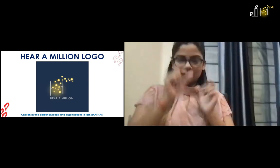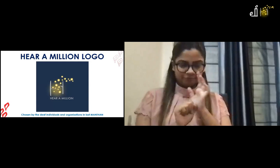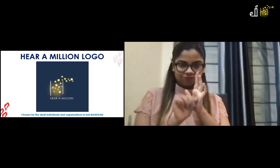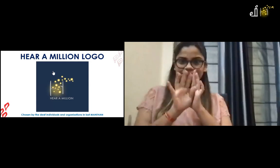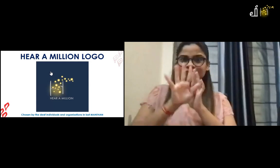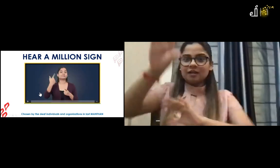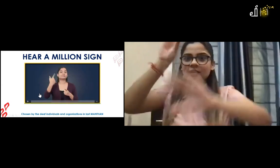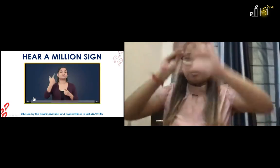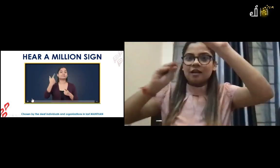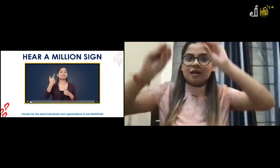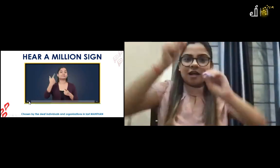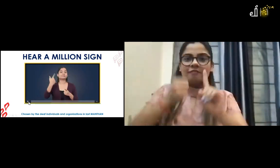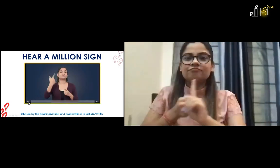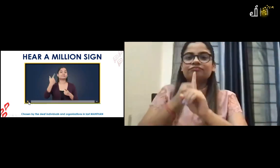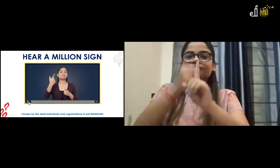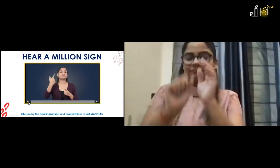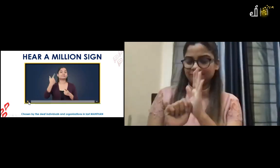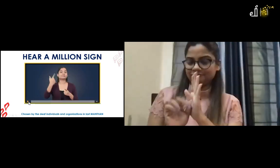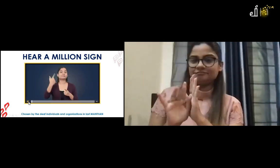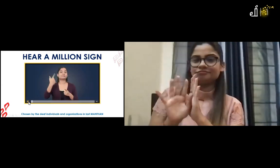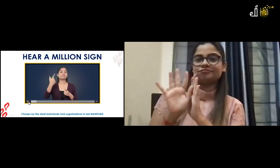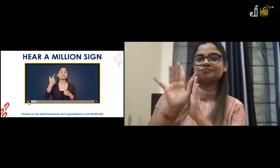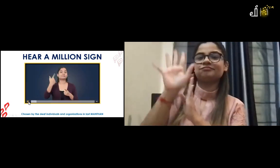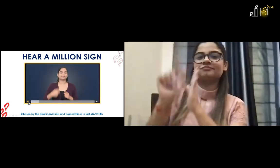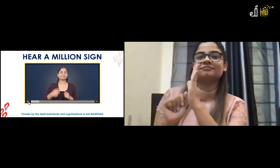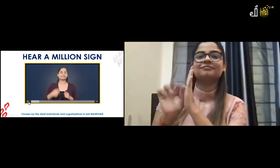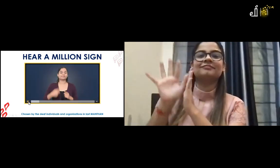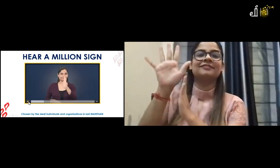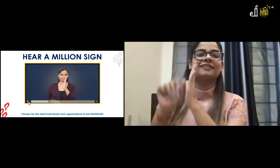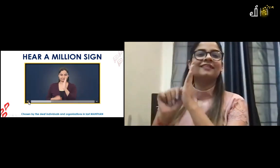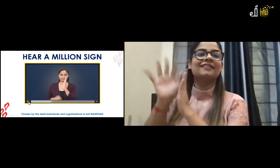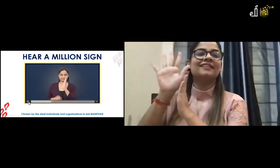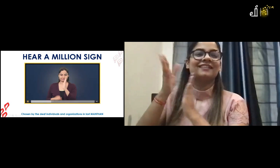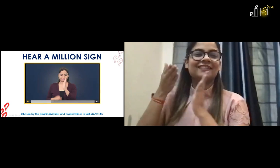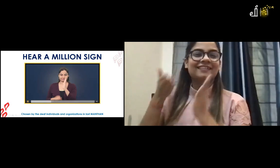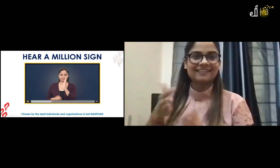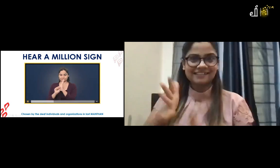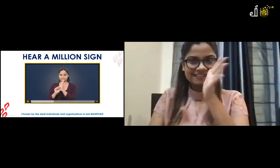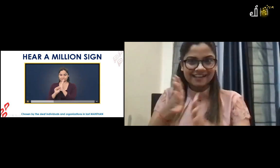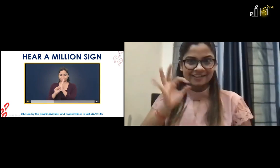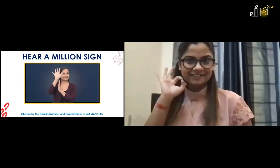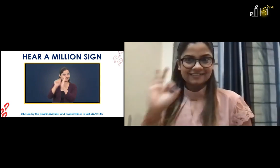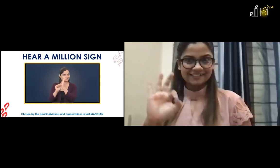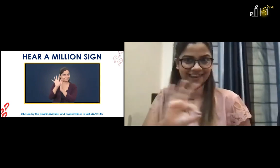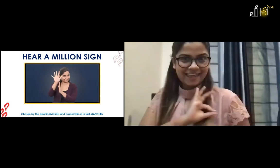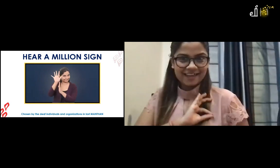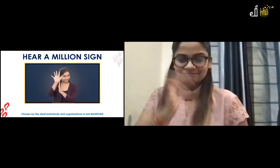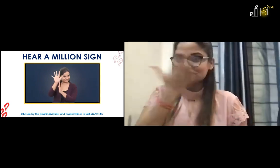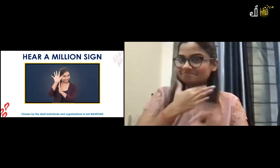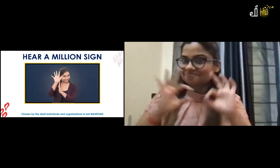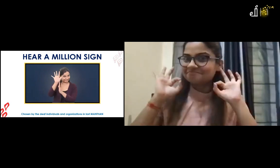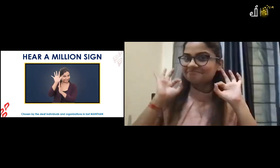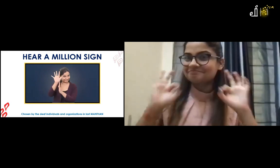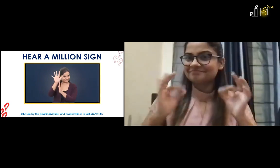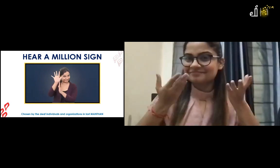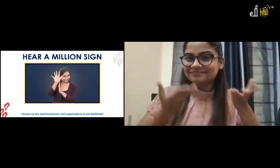to be uplifted. We want to uplift the deaf community, and we are working towards the growth, right? So this is the sign that is there. It's a